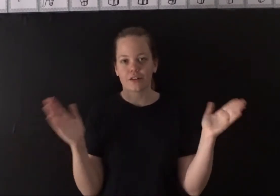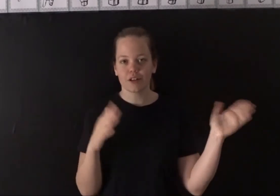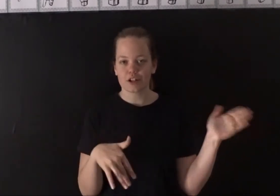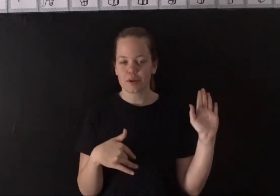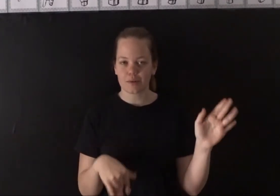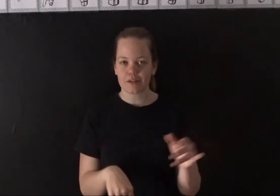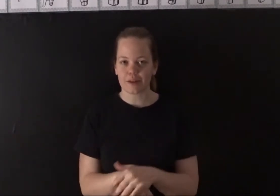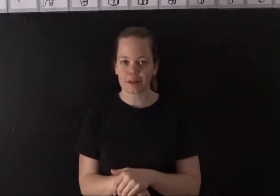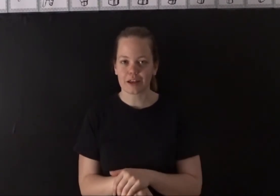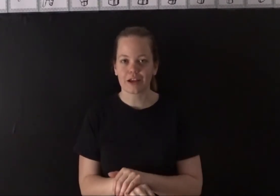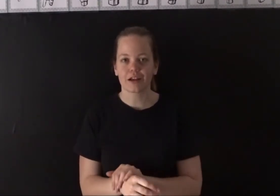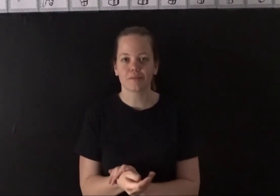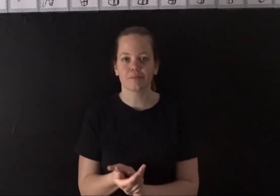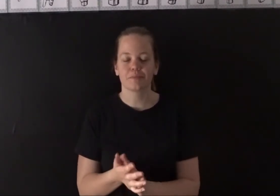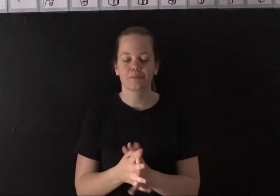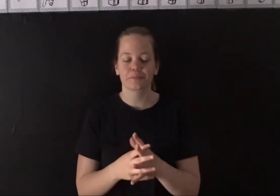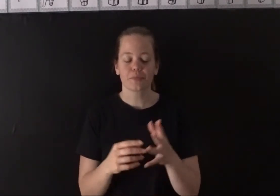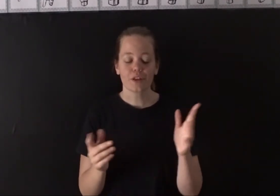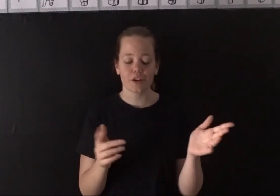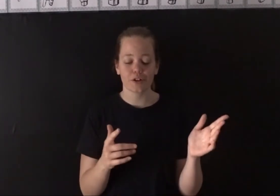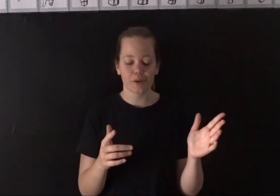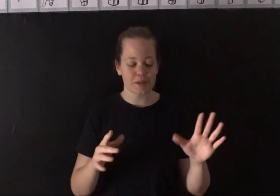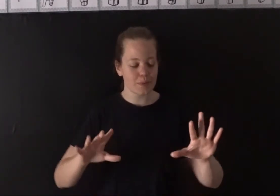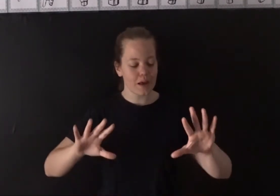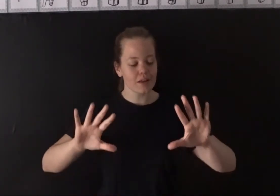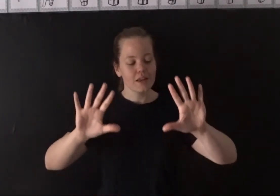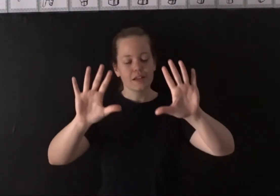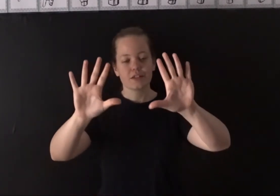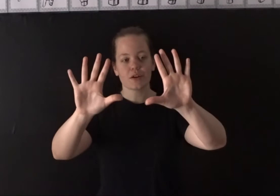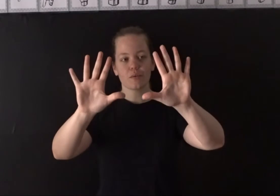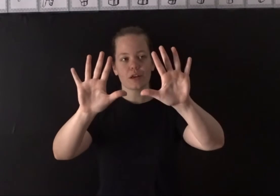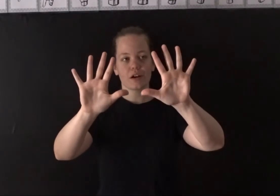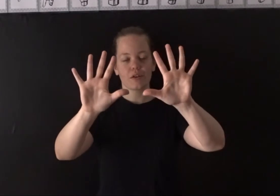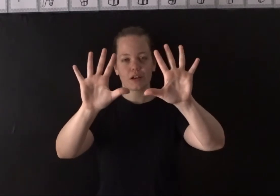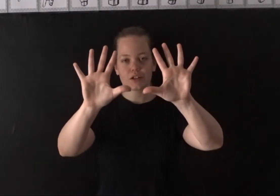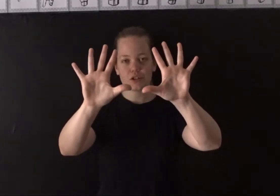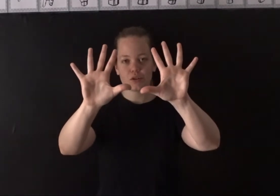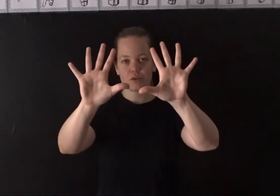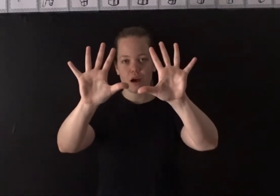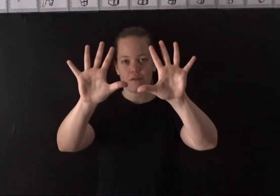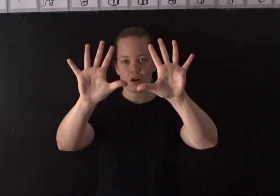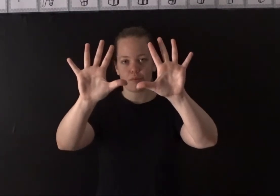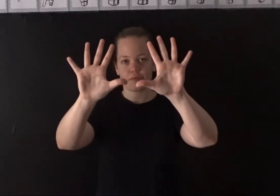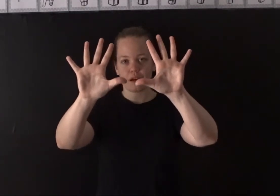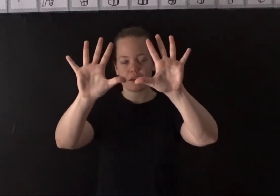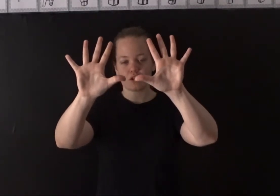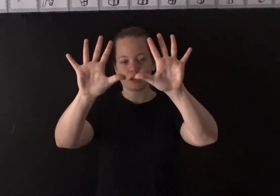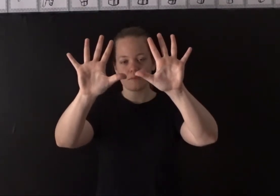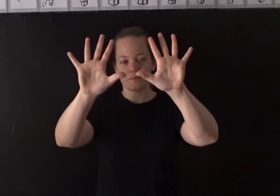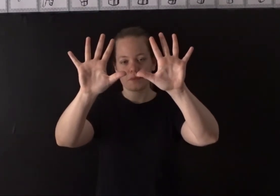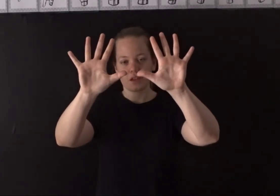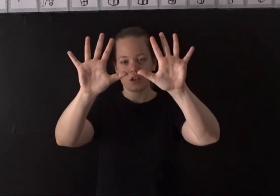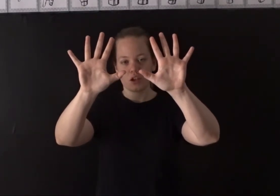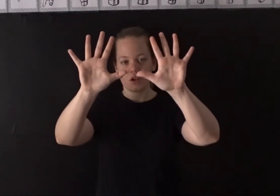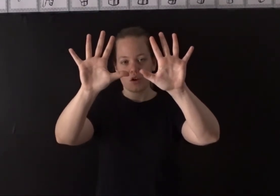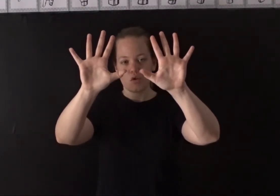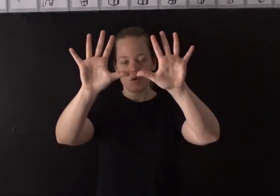large part of my family grew up as well. So we are going to have our open 5 hand shape. We are